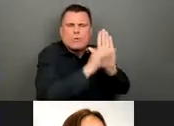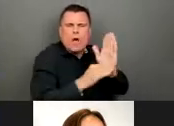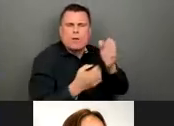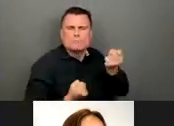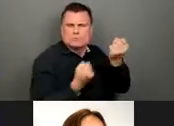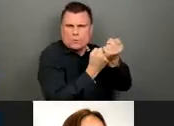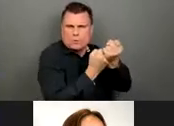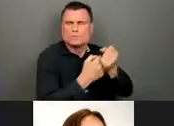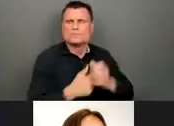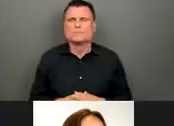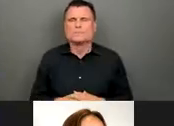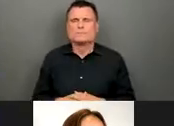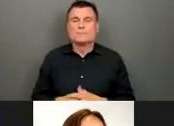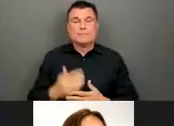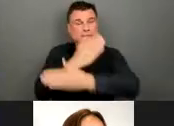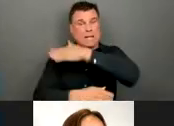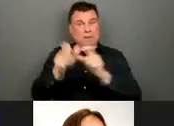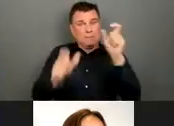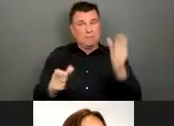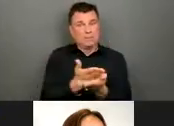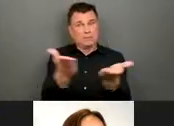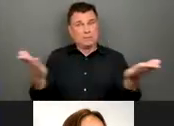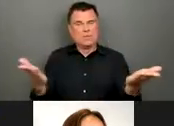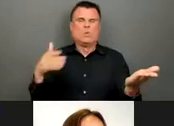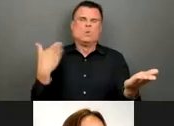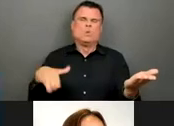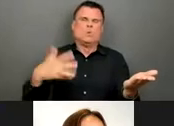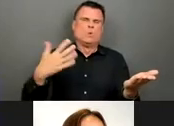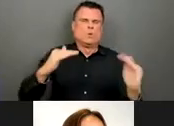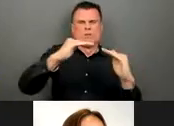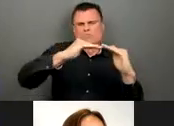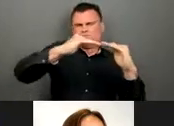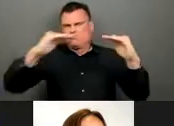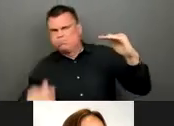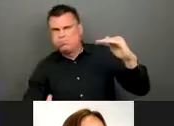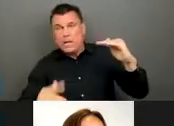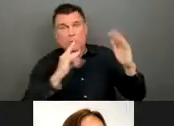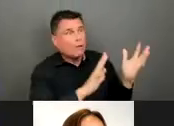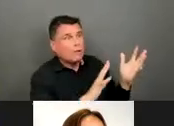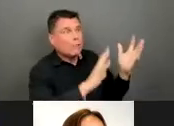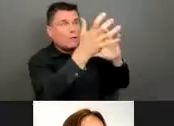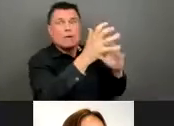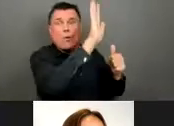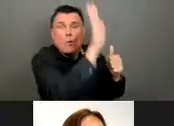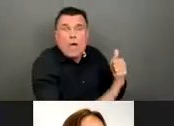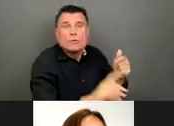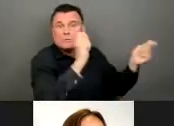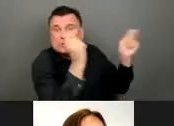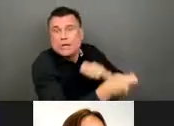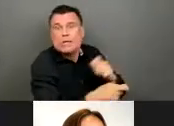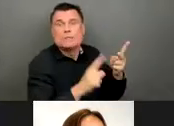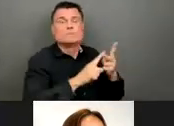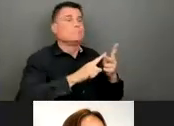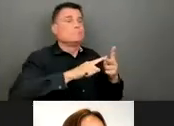are disproportionately affected by climate change and disaster impacts, and yet are often not included